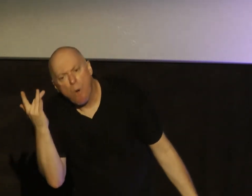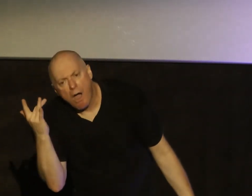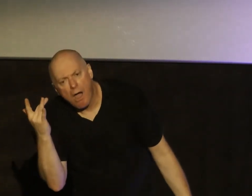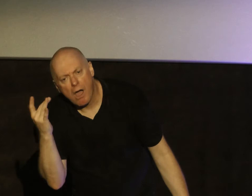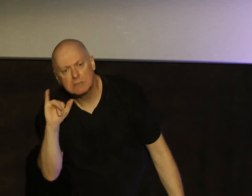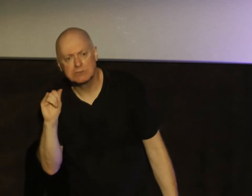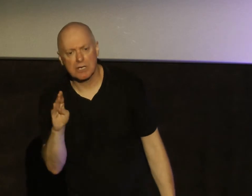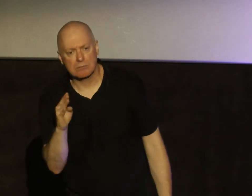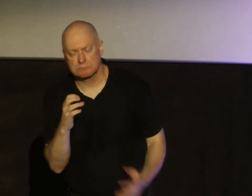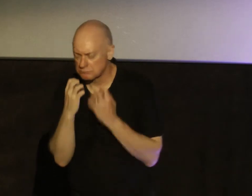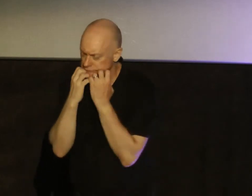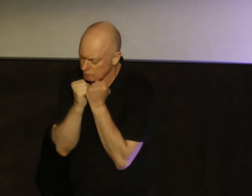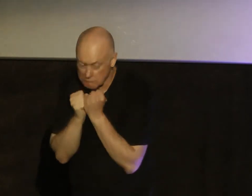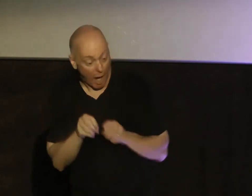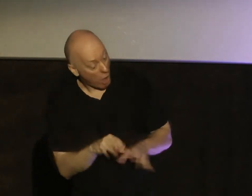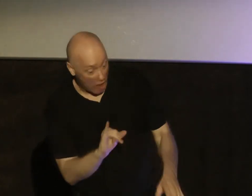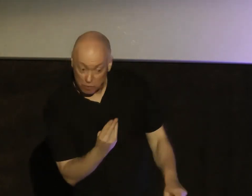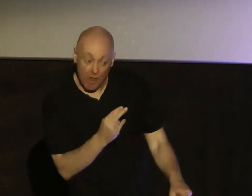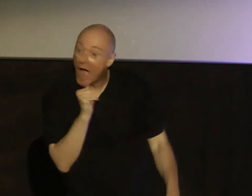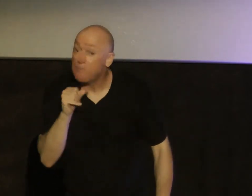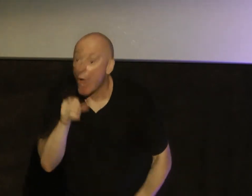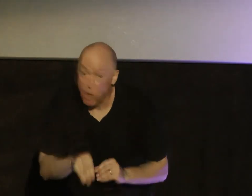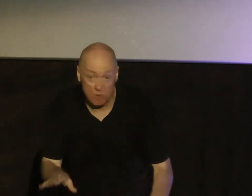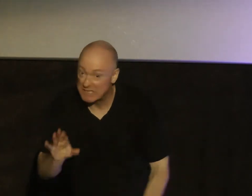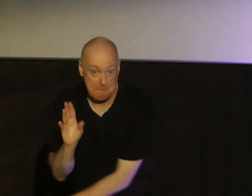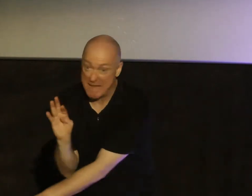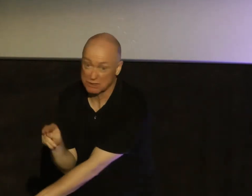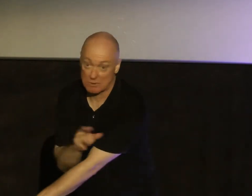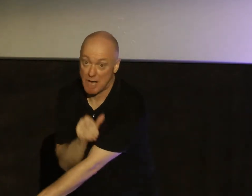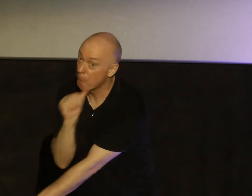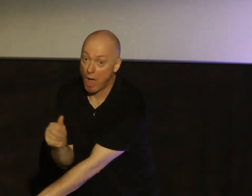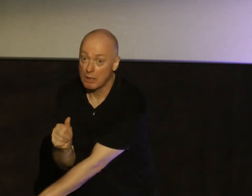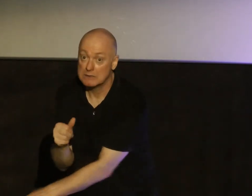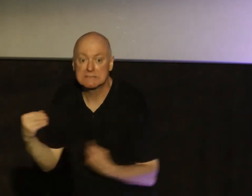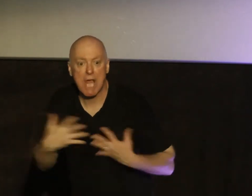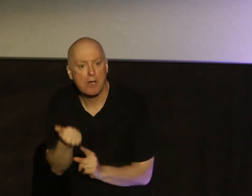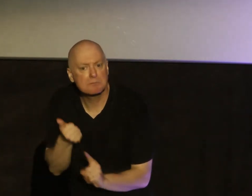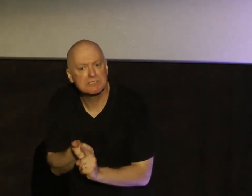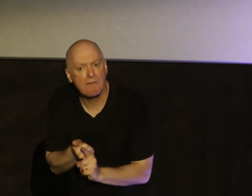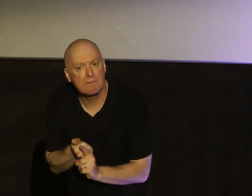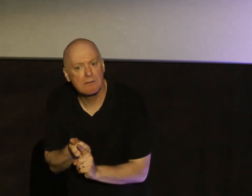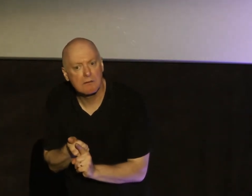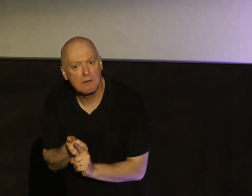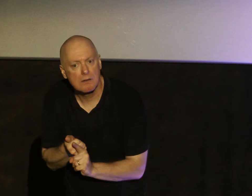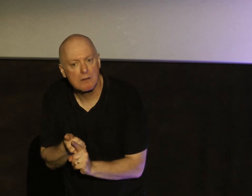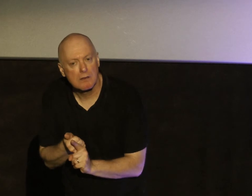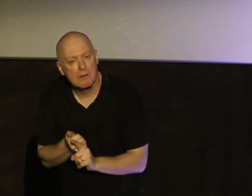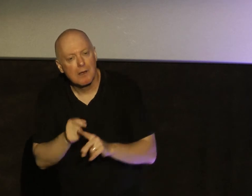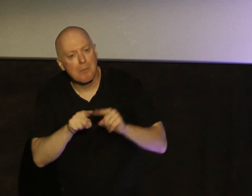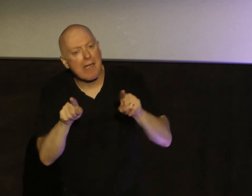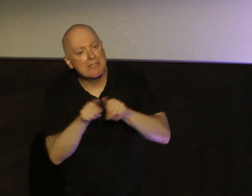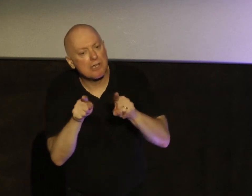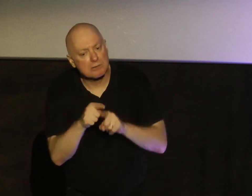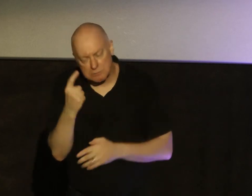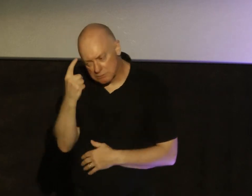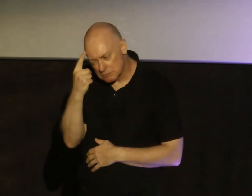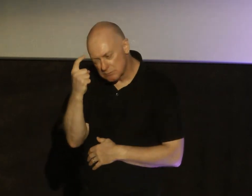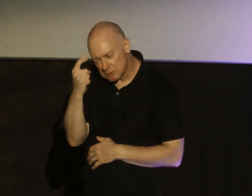is saying, I lost Joseph. I'm not losing Benjamin. He's terrified. But he's also suspicious.